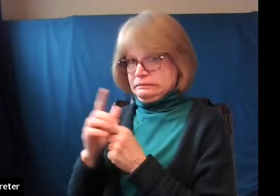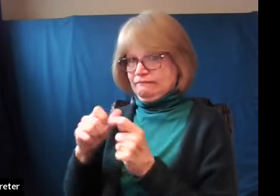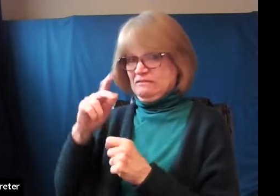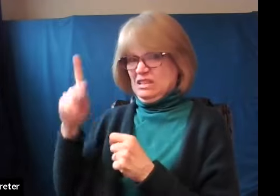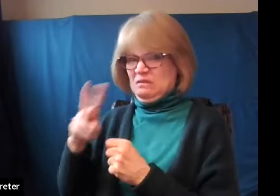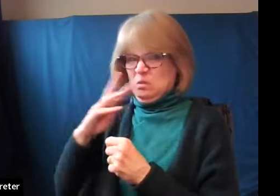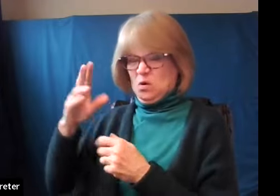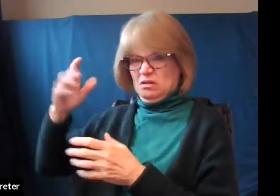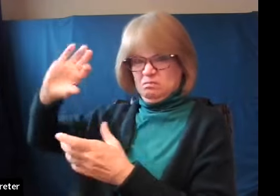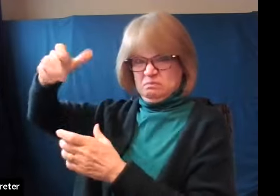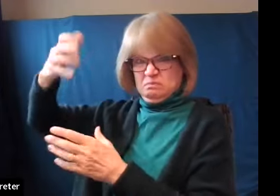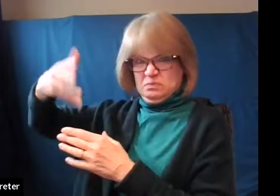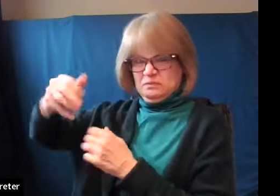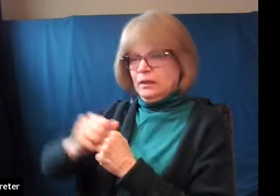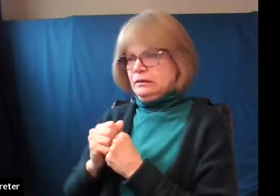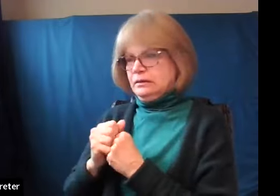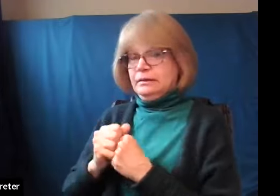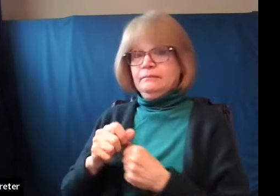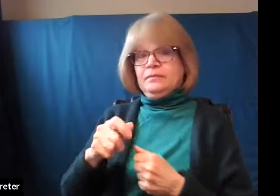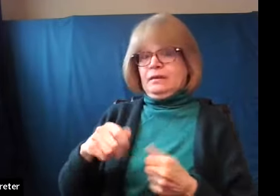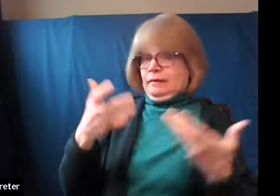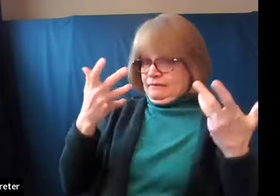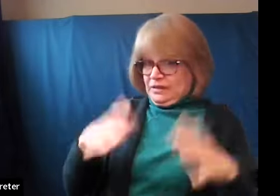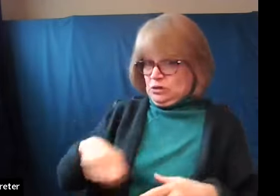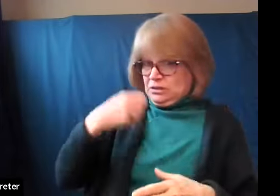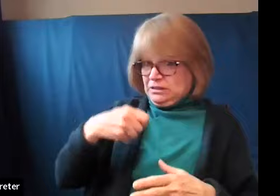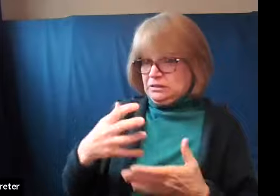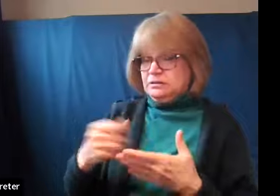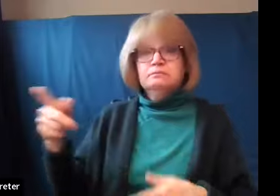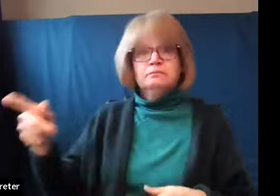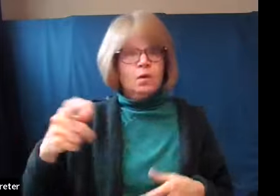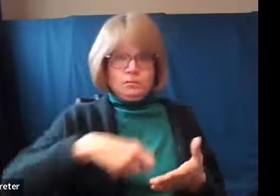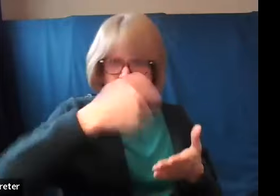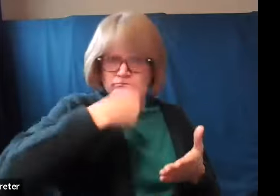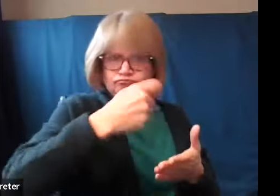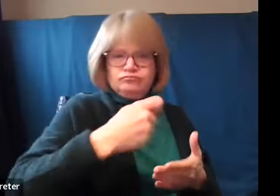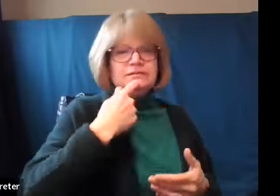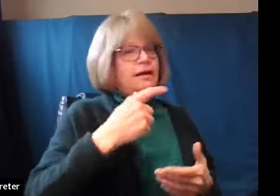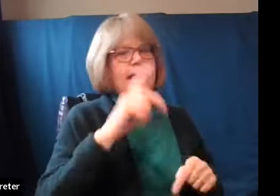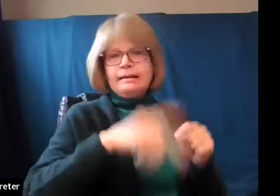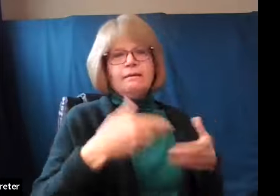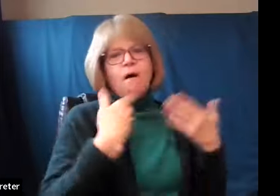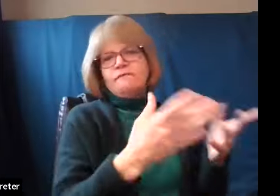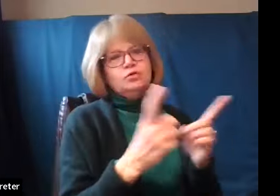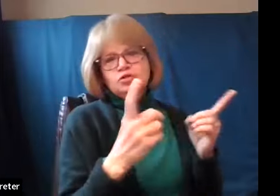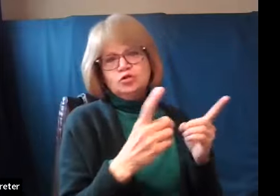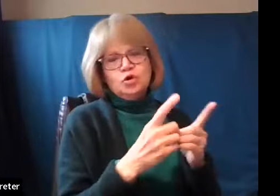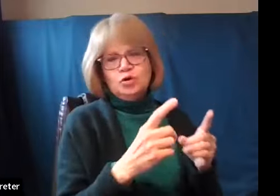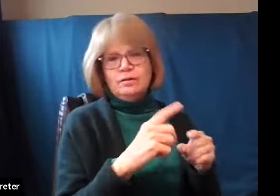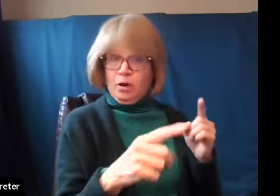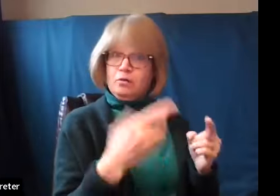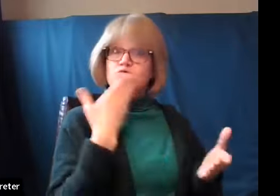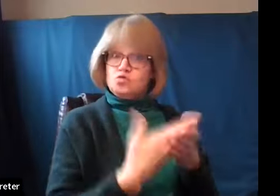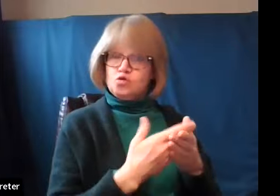faucet. Finishing his repast, the rumpled host chimed, "I can't offer you any dessert. A